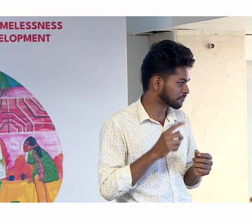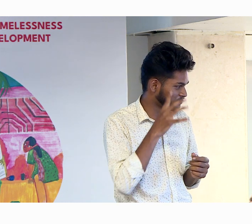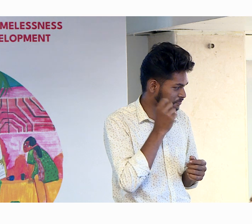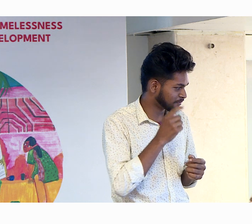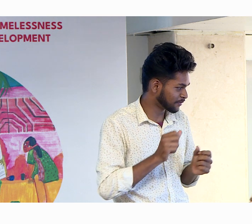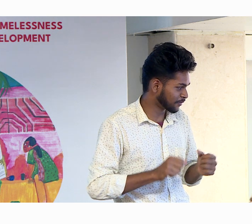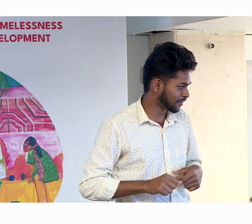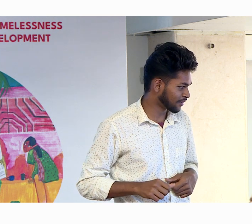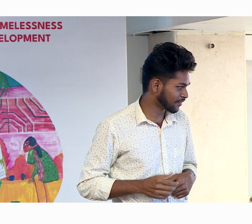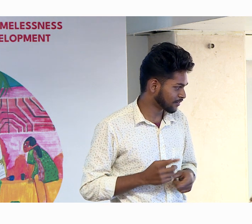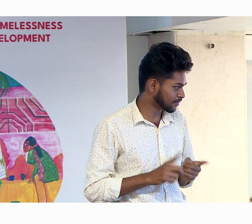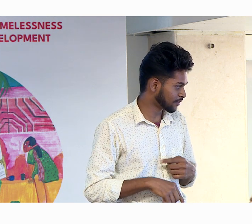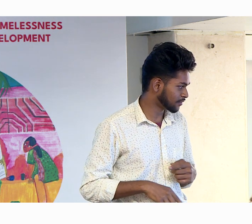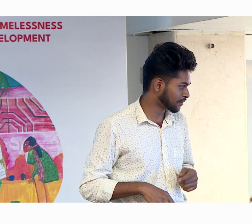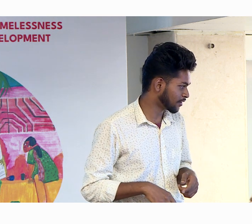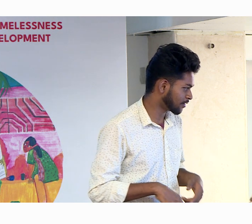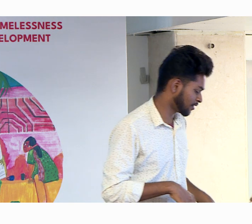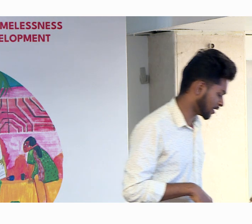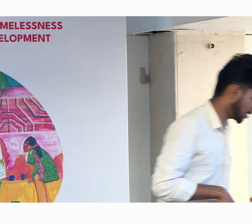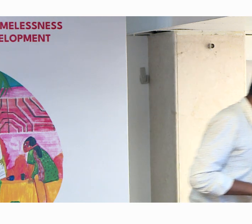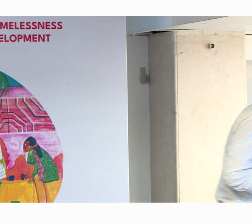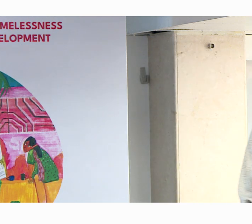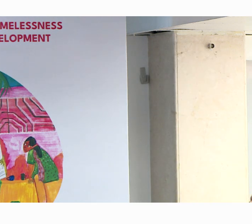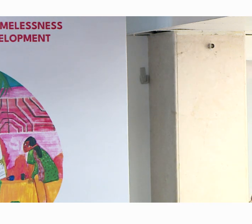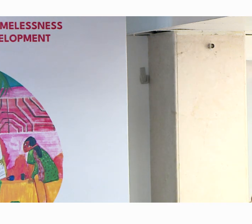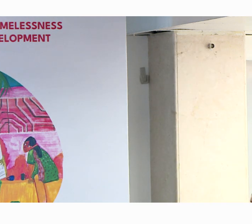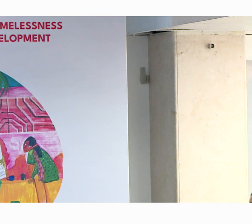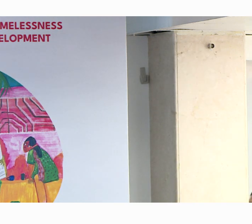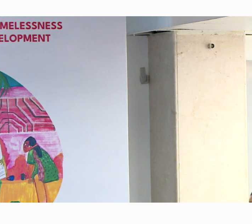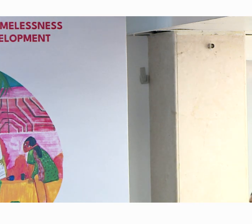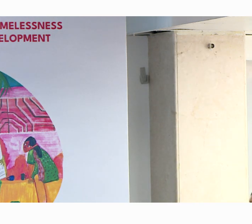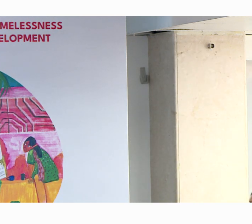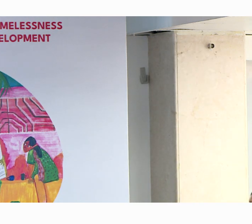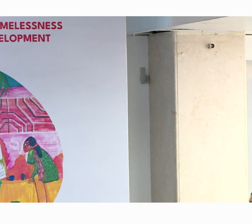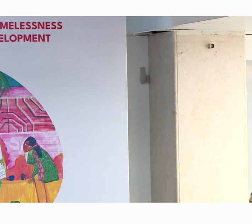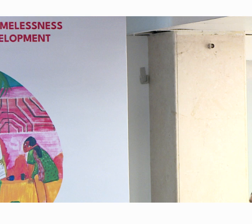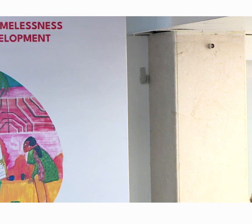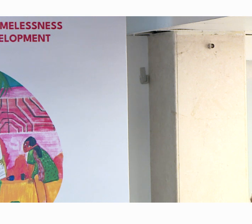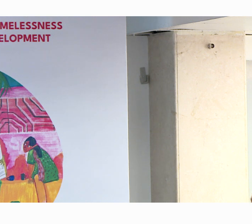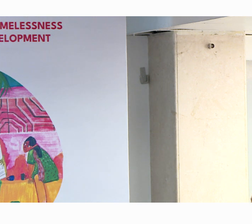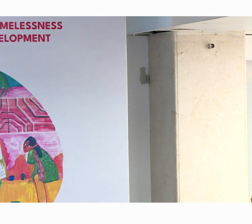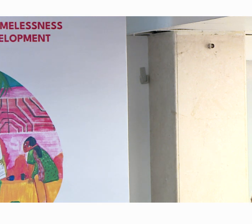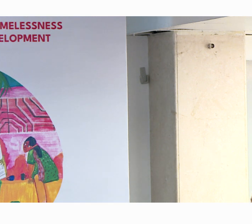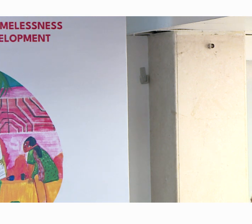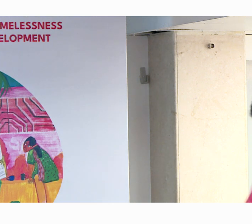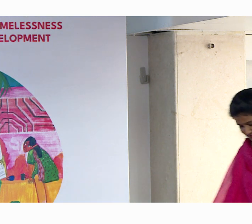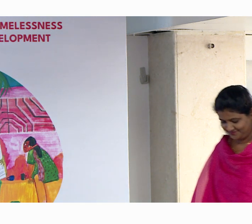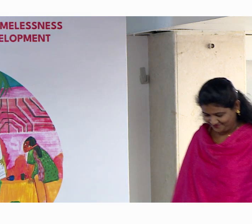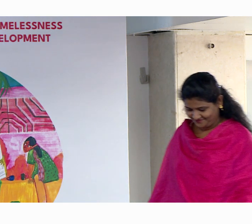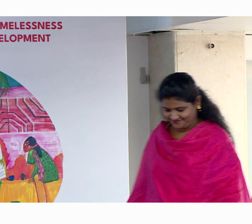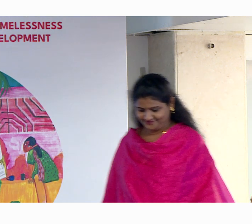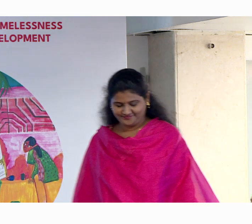transformed into knowledge in practice in context, and these things satisfy many demands and constraints. Each